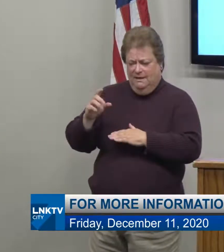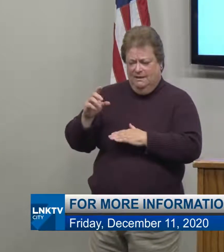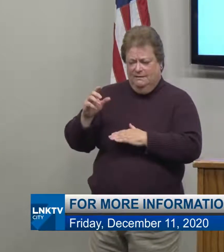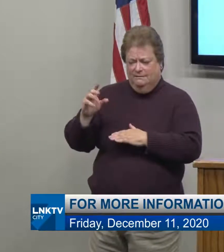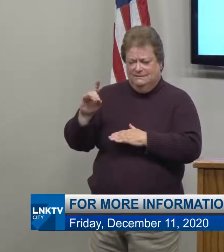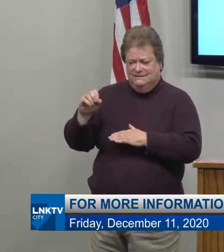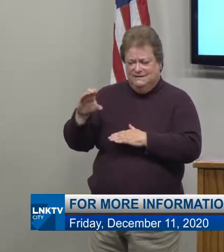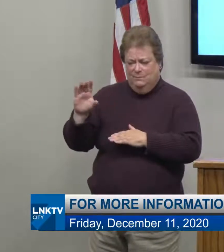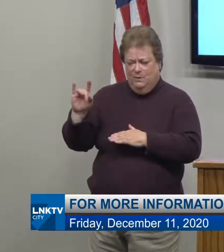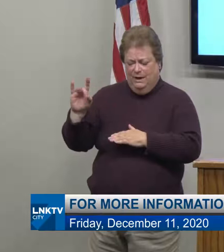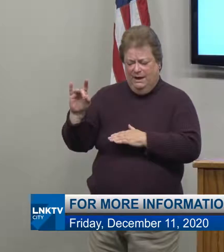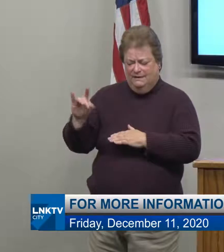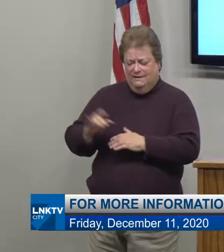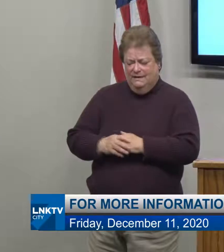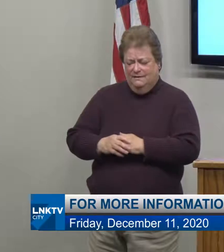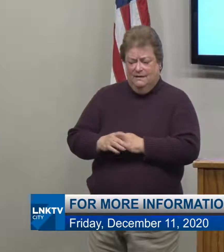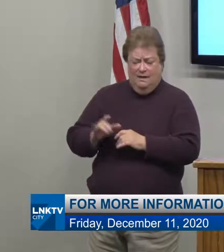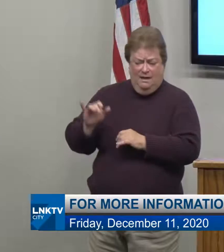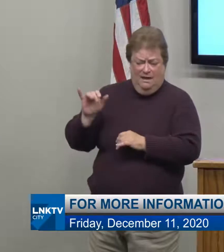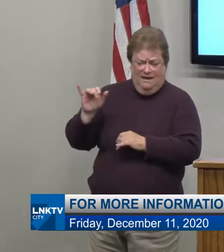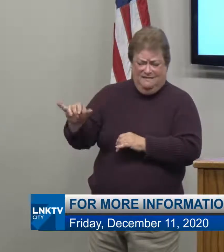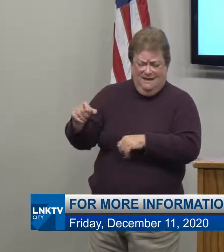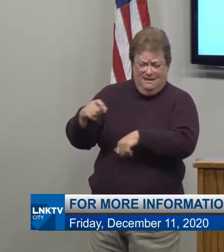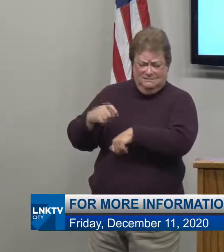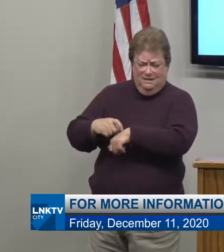Are at this juncture, are you